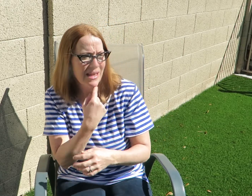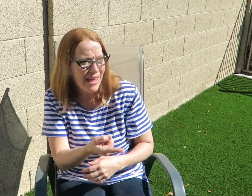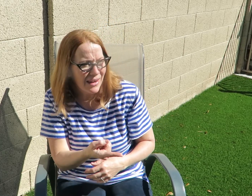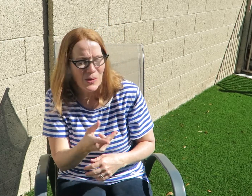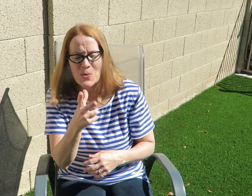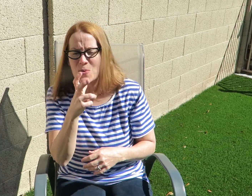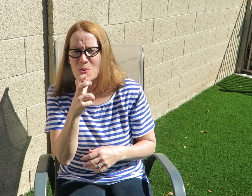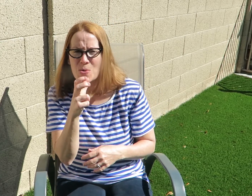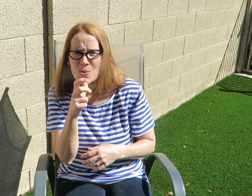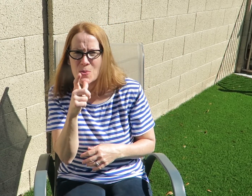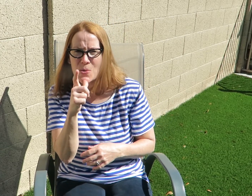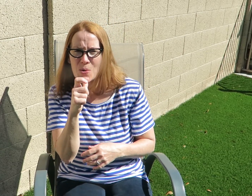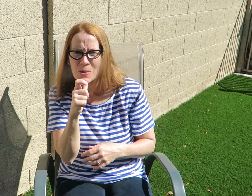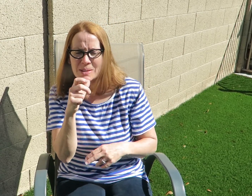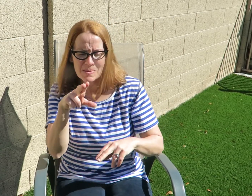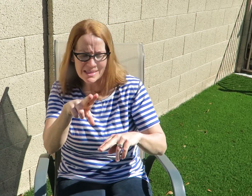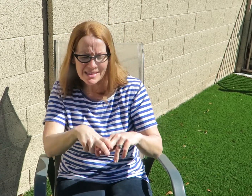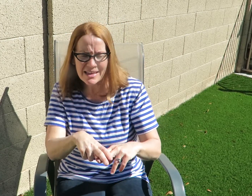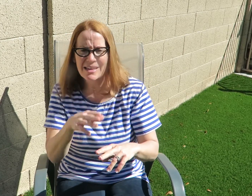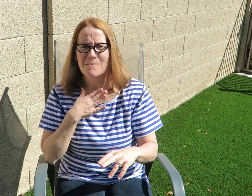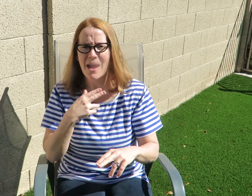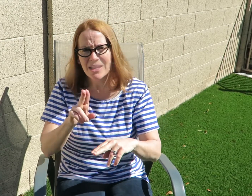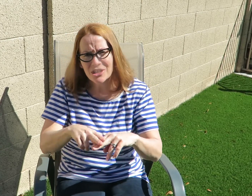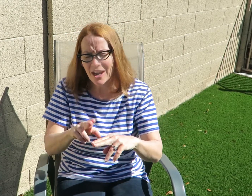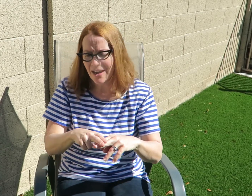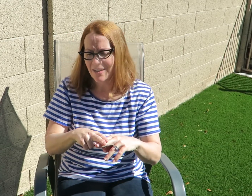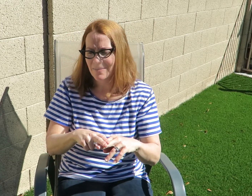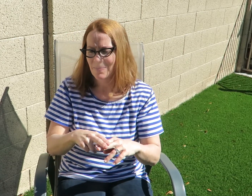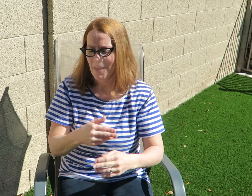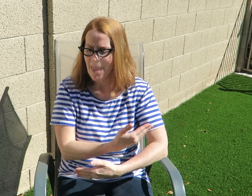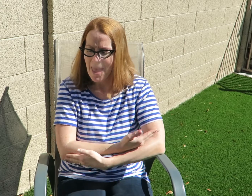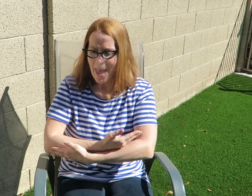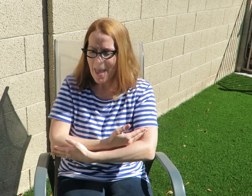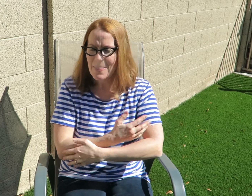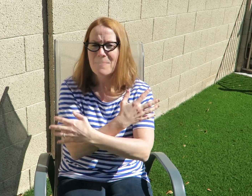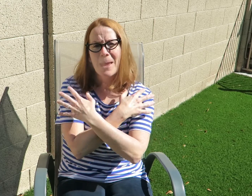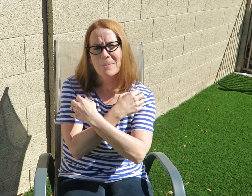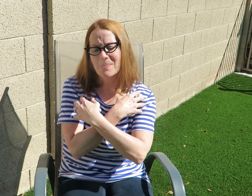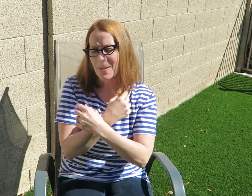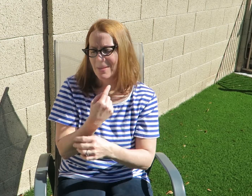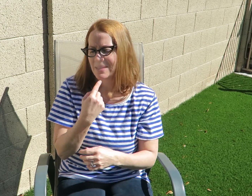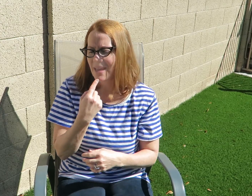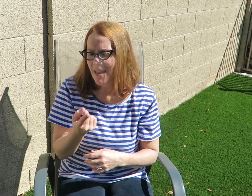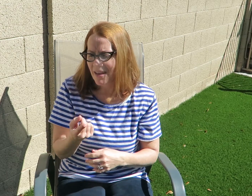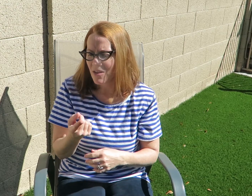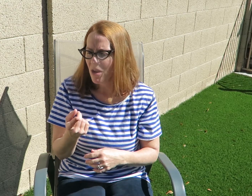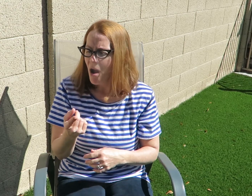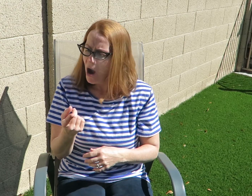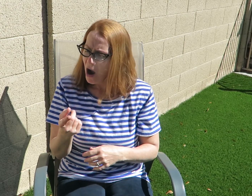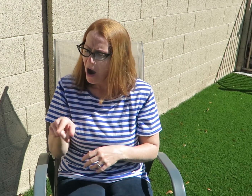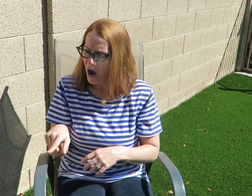said, who has been sitting in my chair? And the baby bear said,